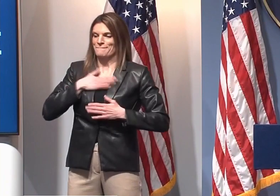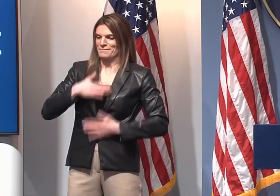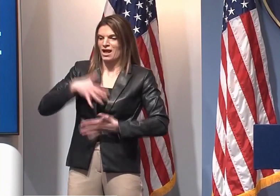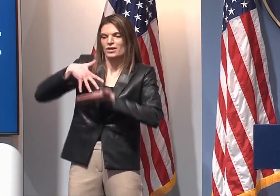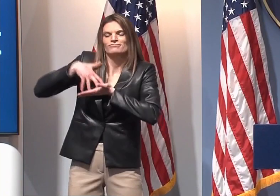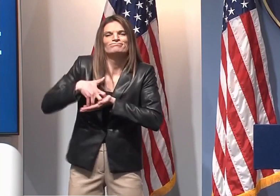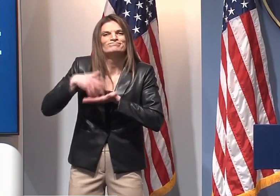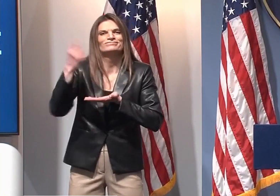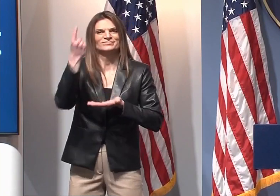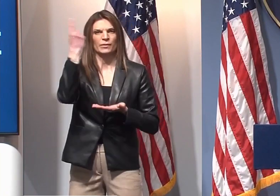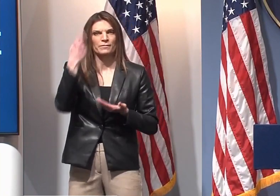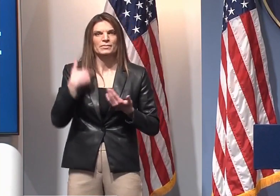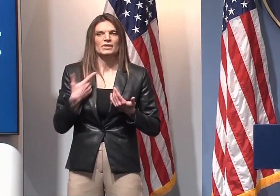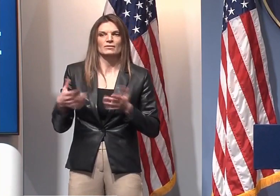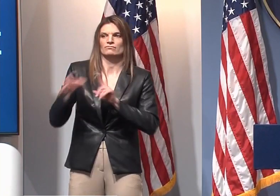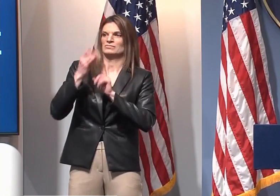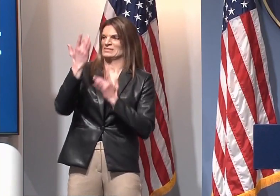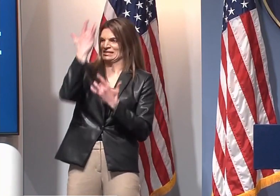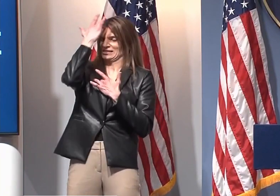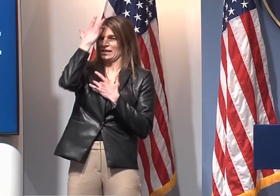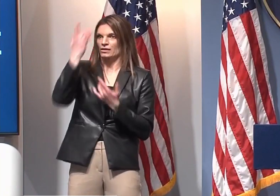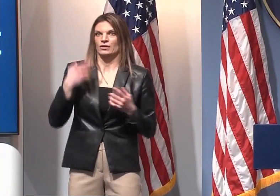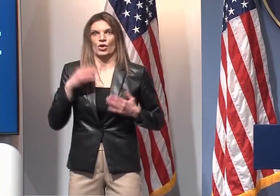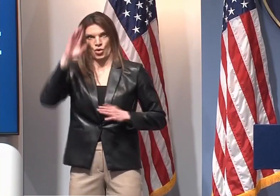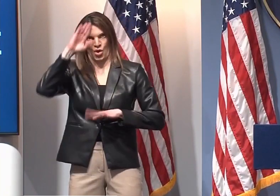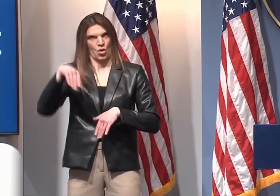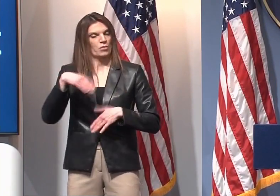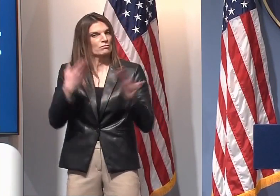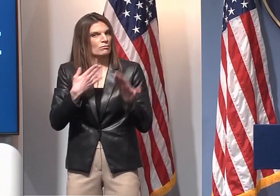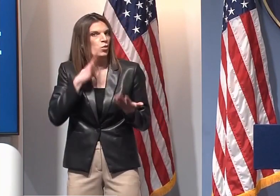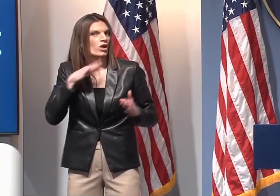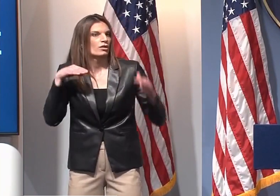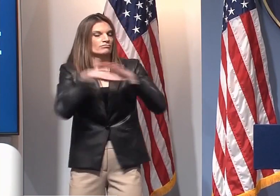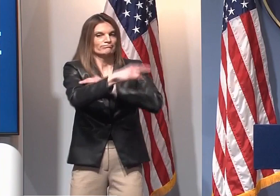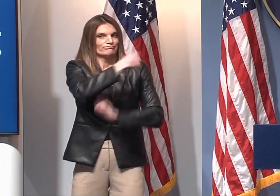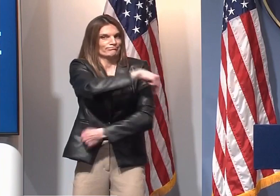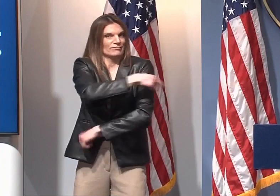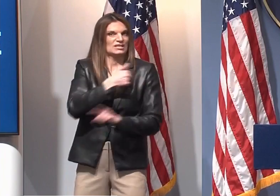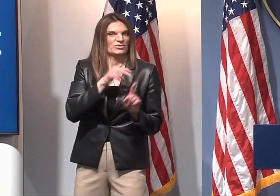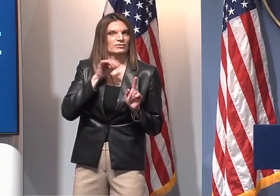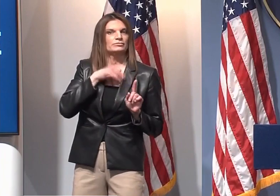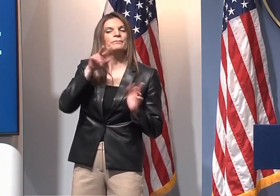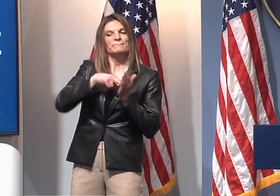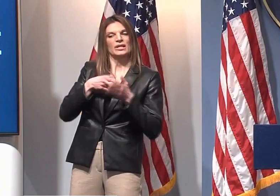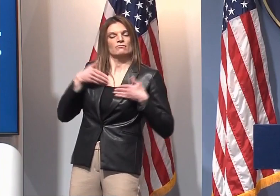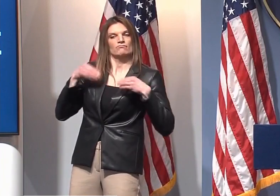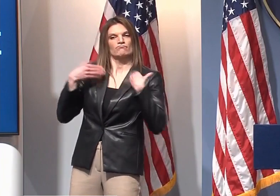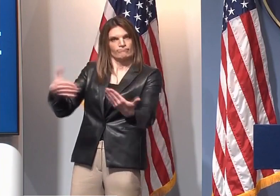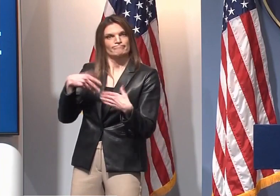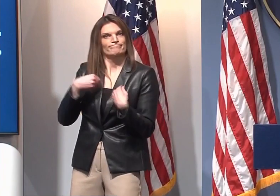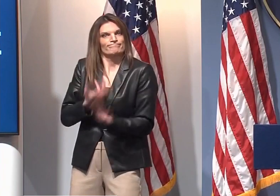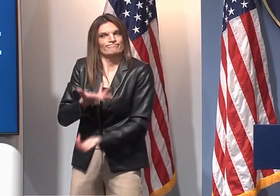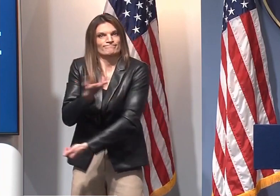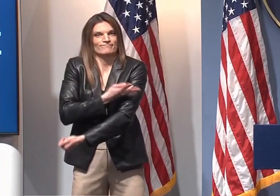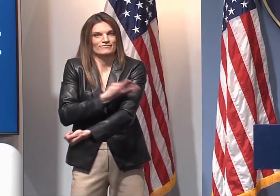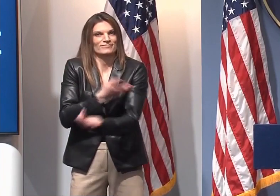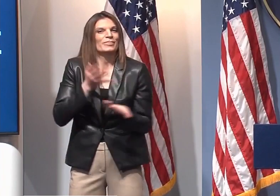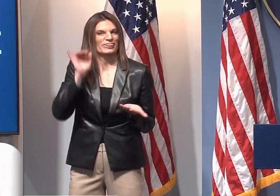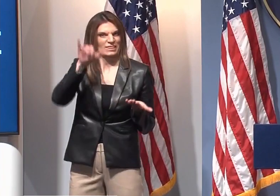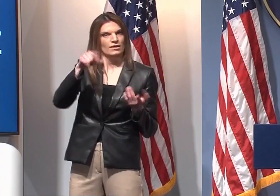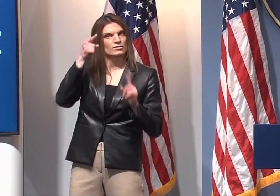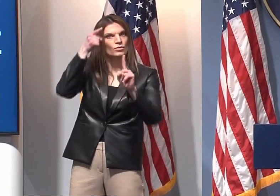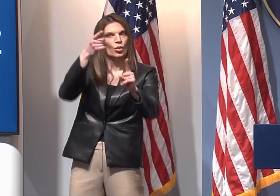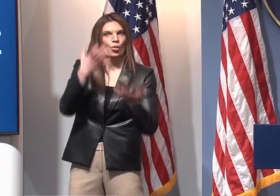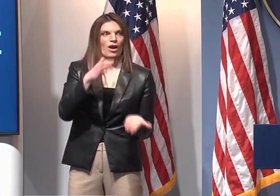a lifesaver and it can keep you out of the hospital. And that's what we're trying to do, is get our hospital rates down. We know a lot more about our